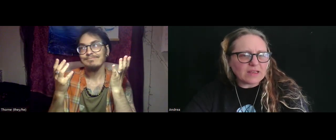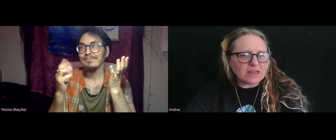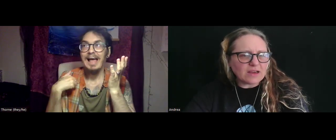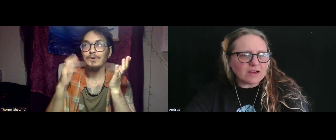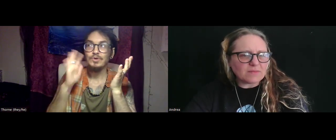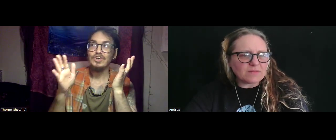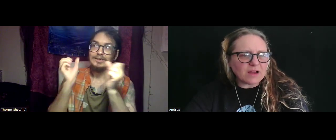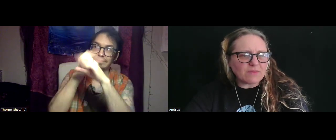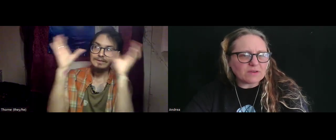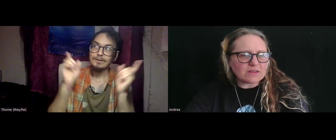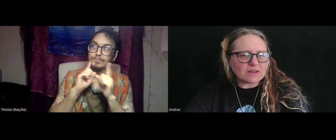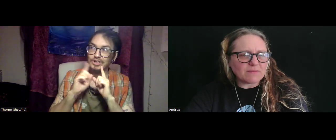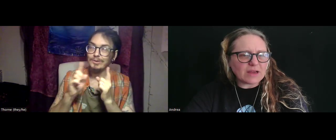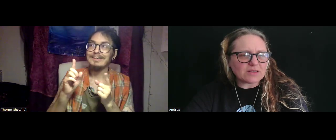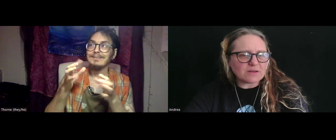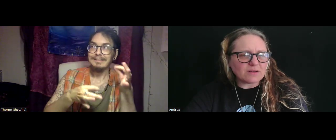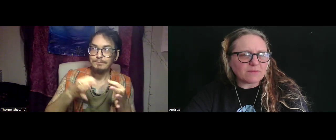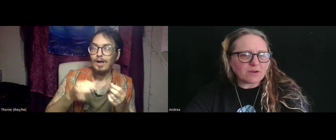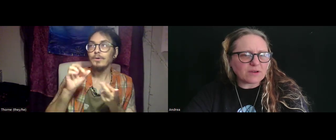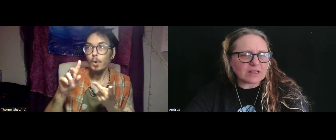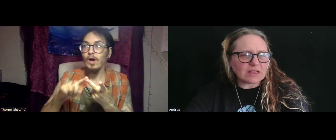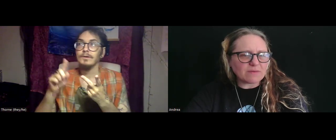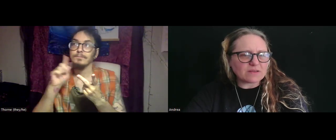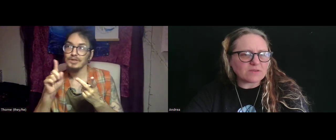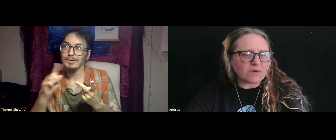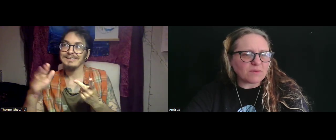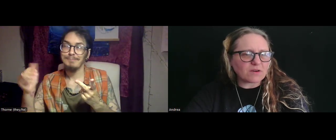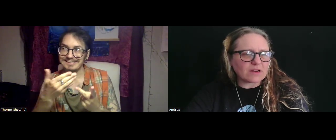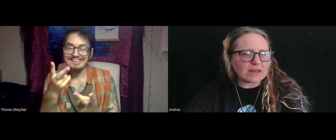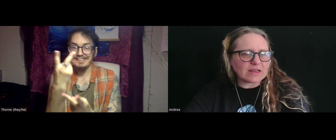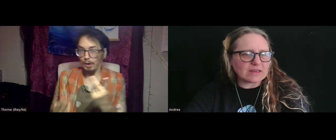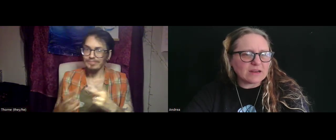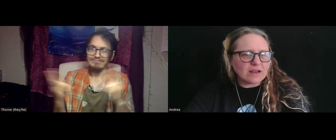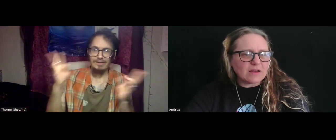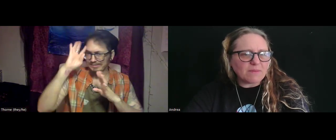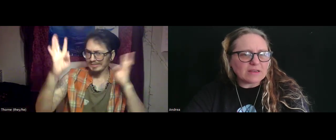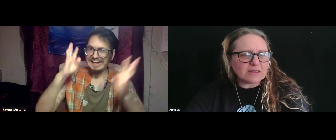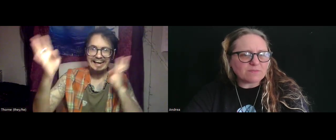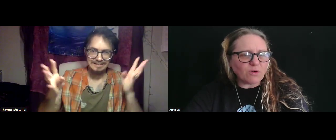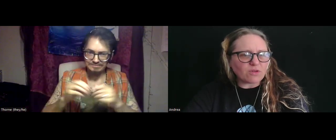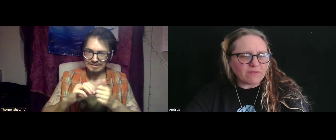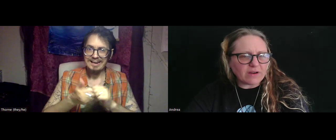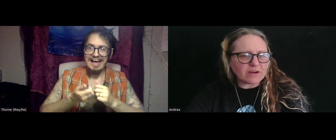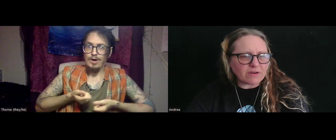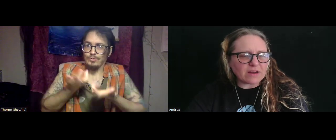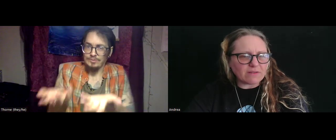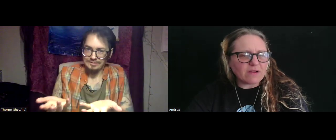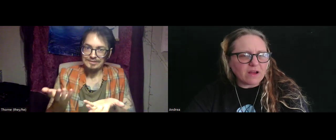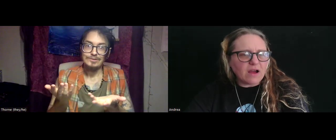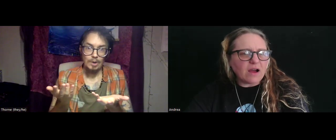many, I would imagine Mercury in Libras or Mercury in Pisces, both are very creative.